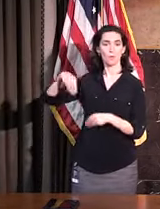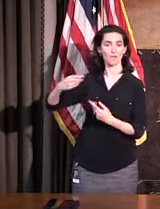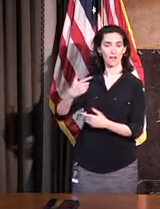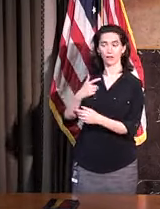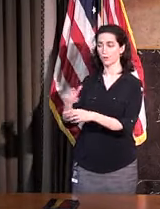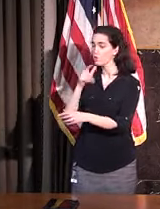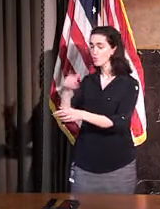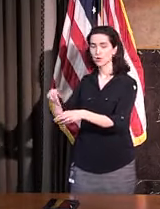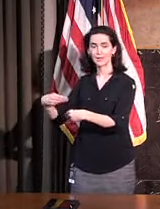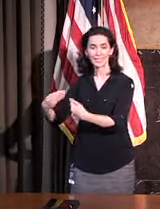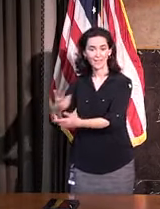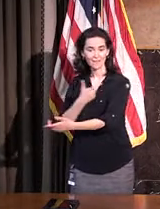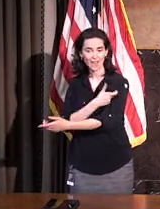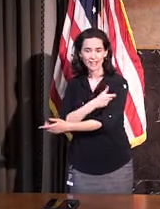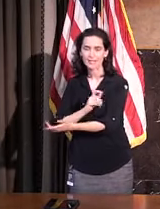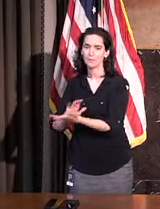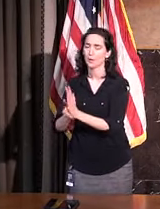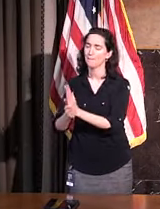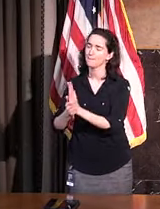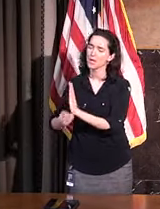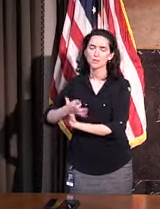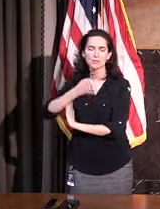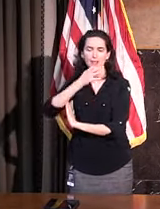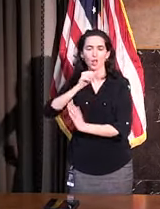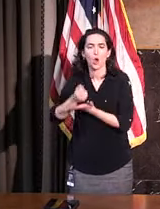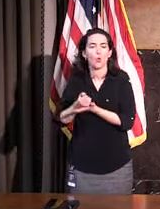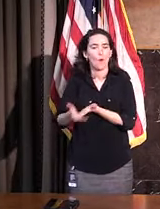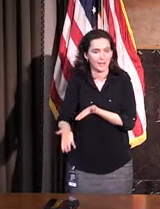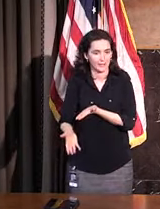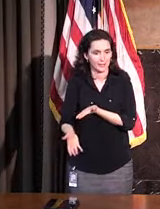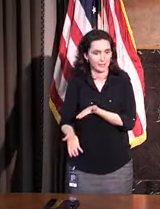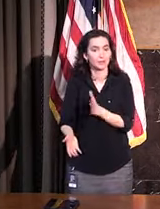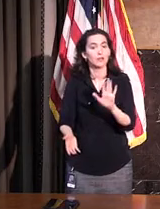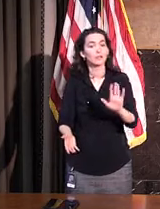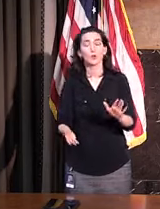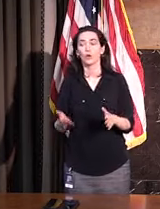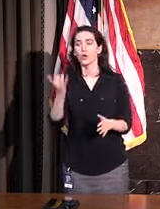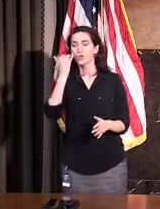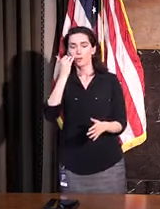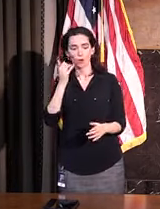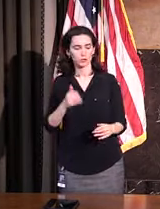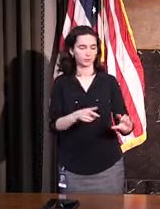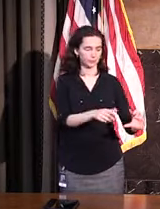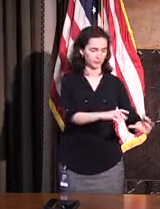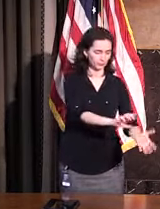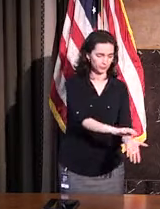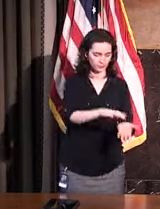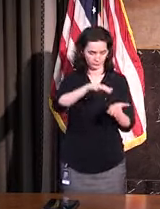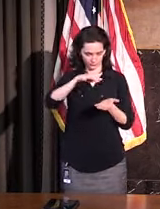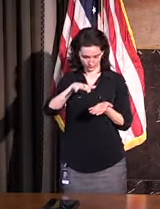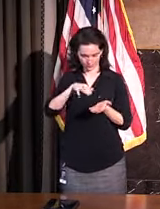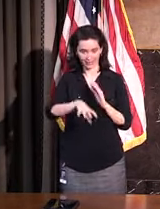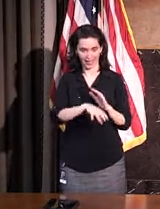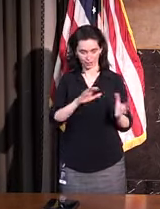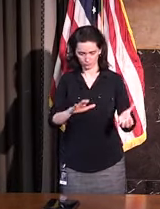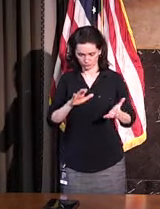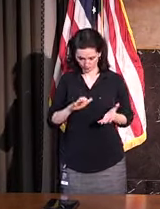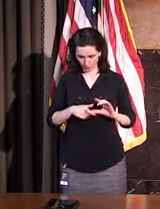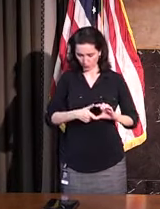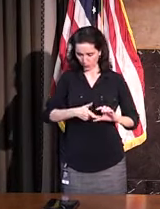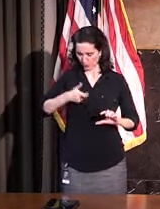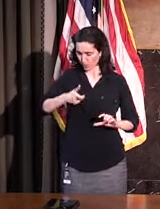at not wasting doses at the end of the day, for example. So, you know, if certain number of doses are taken out to prepare for an event, they're pretty good at